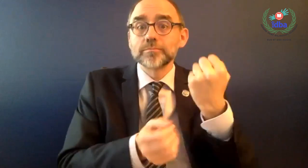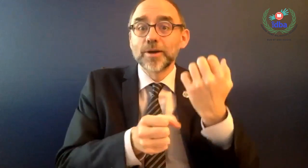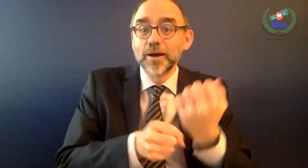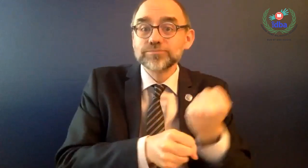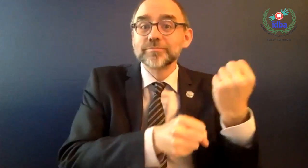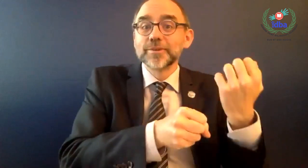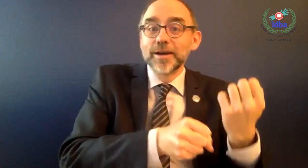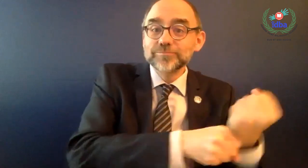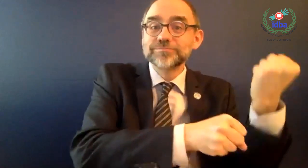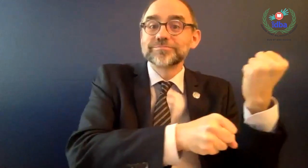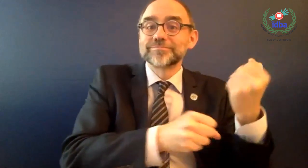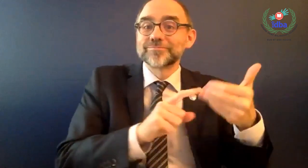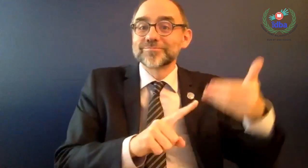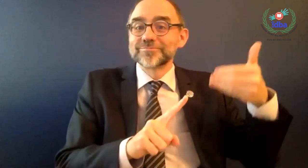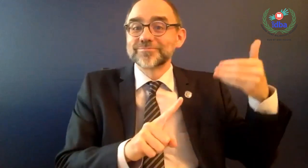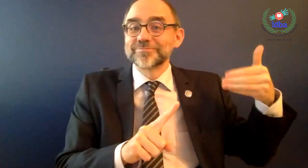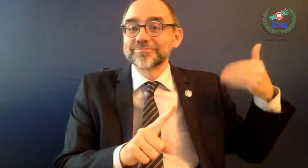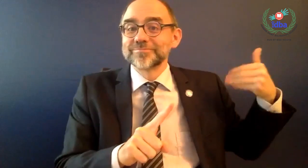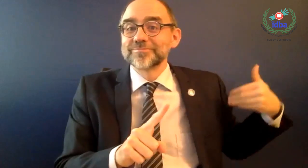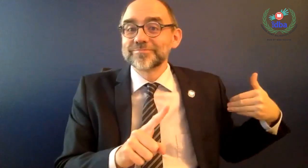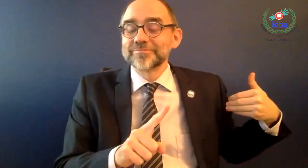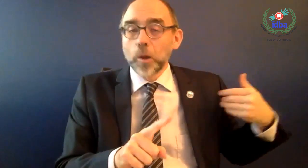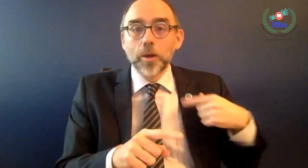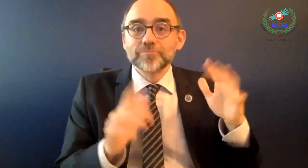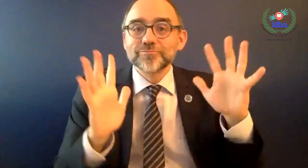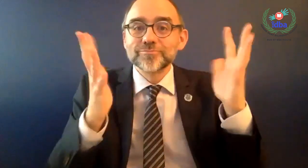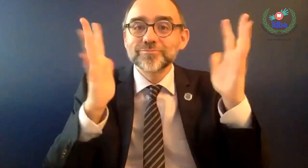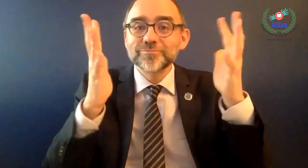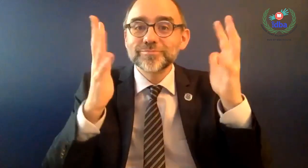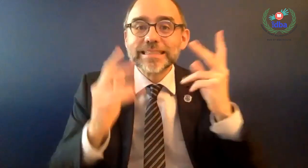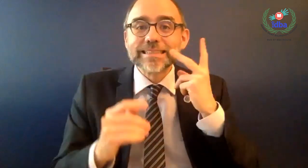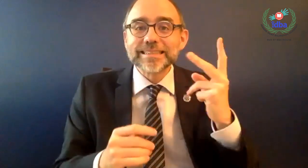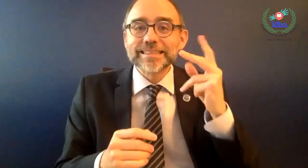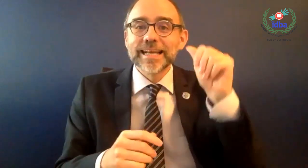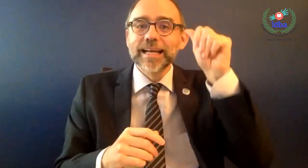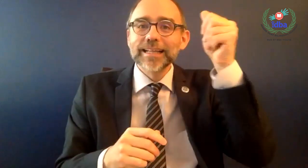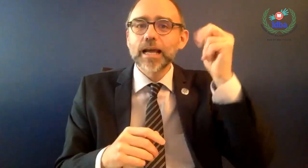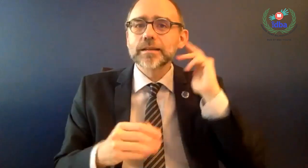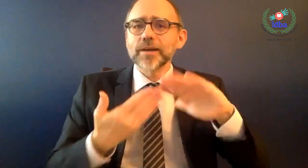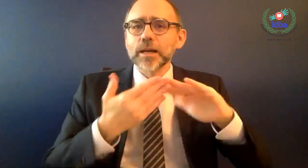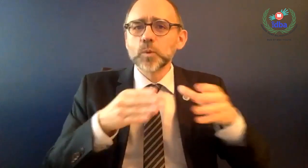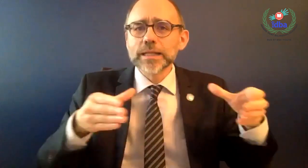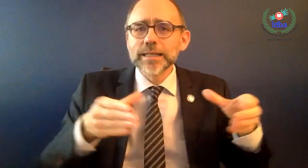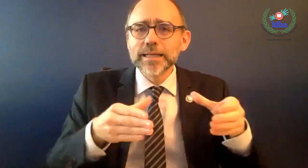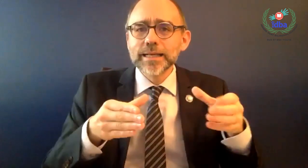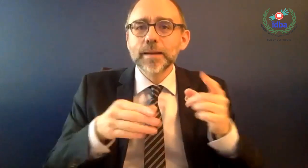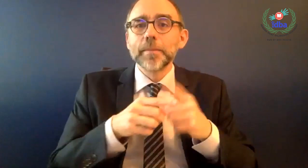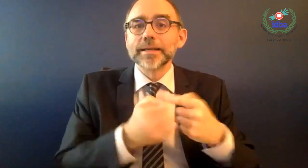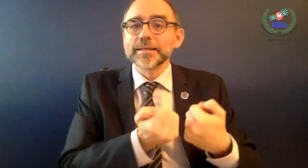In India, we see that there are a lot many achievements in past years, and that's a big thing. I congratulate everyone, the Indian deaf